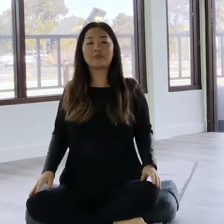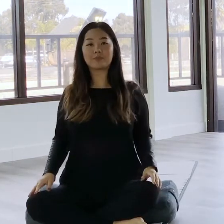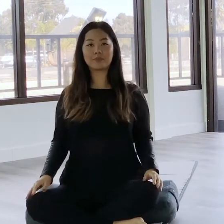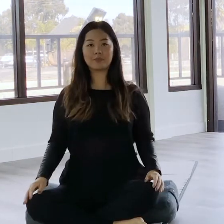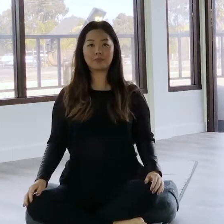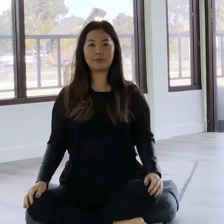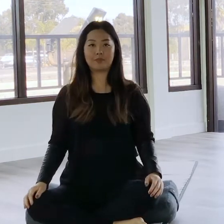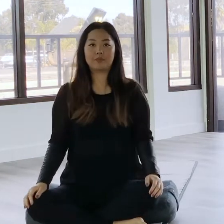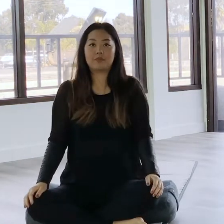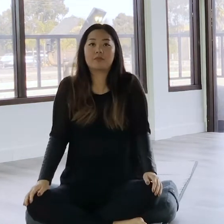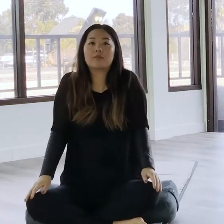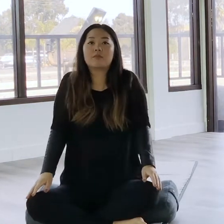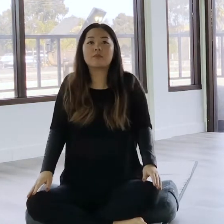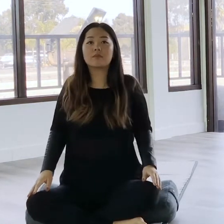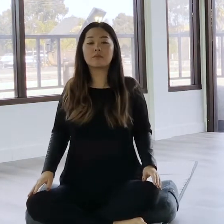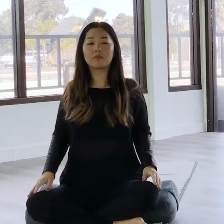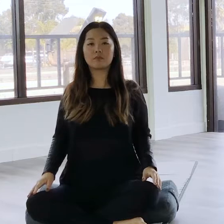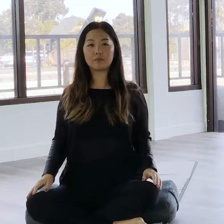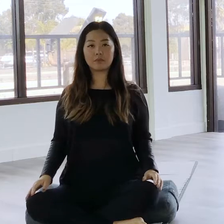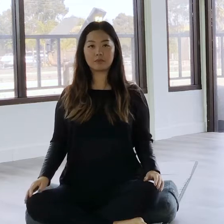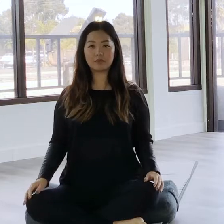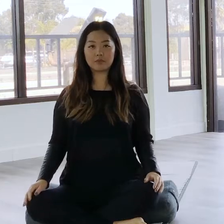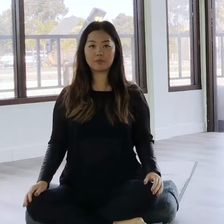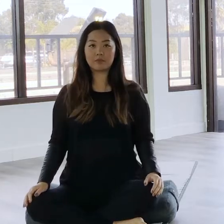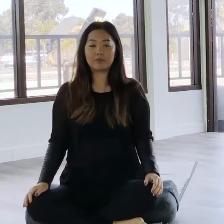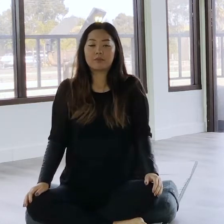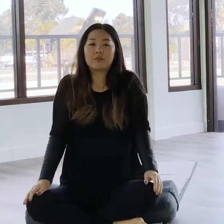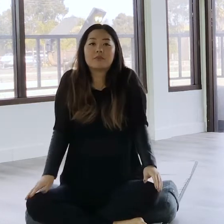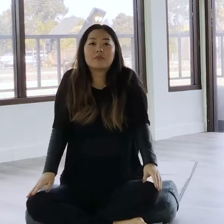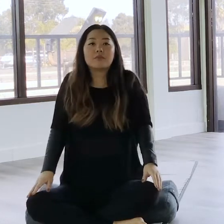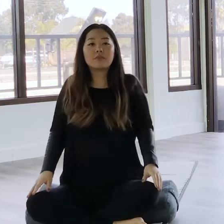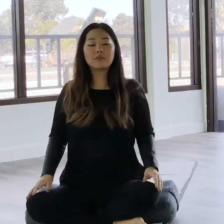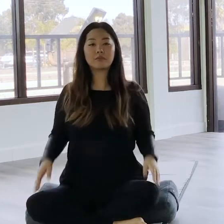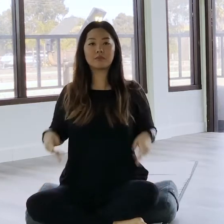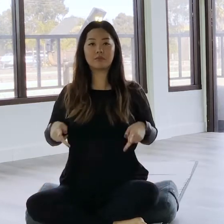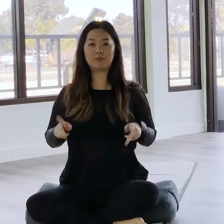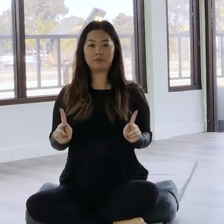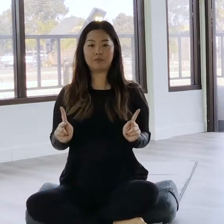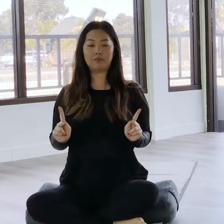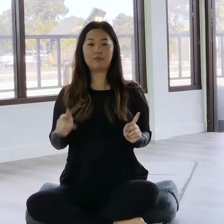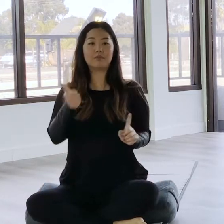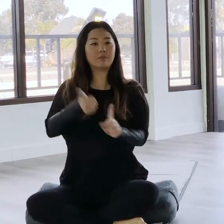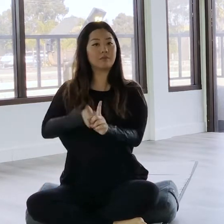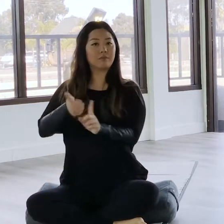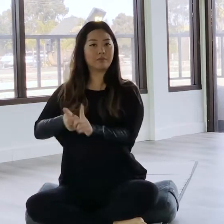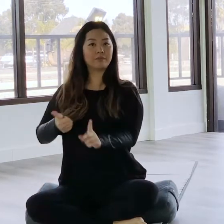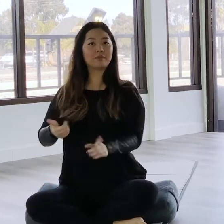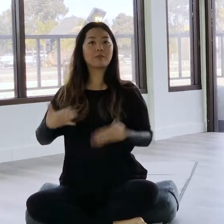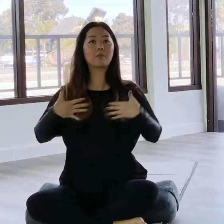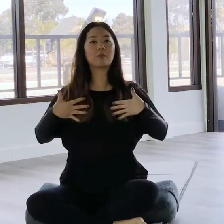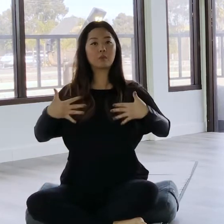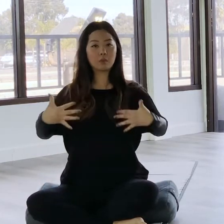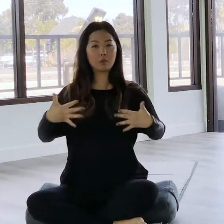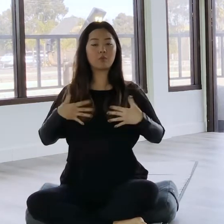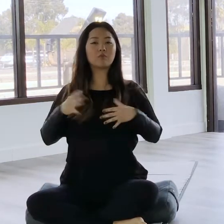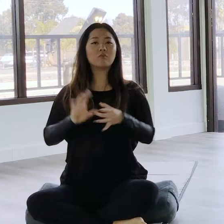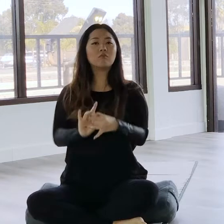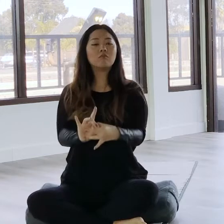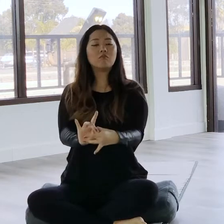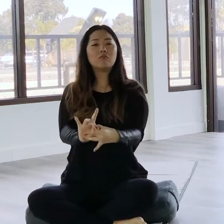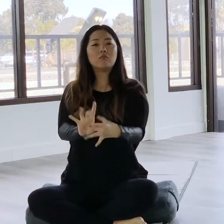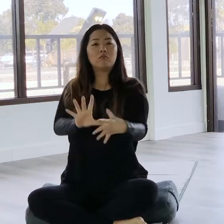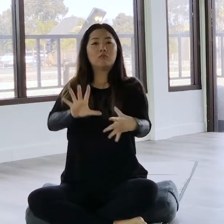Connecting with the body, allowing each breath to let go, allowing yourself to feel